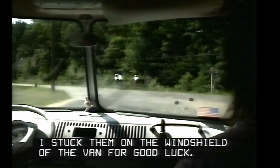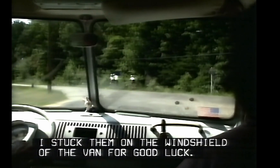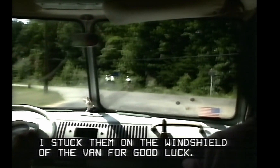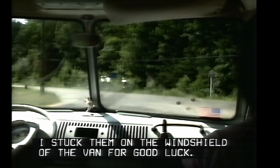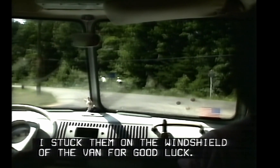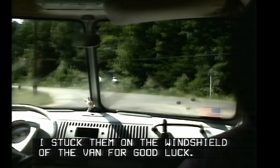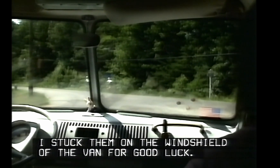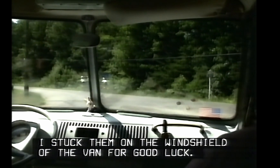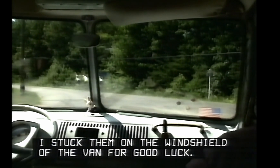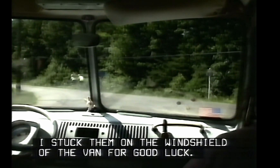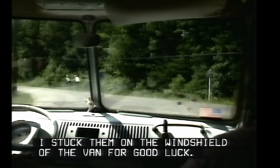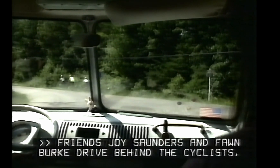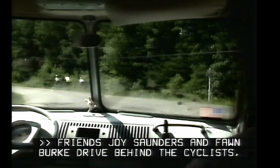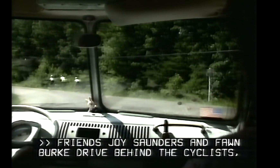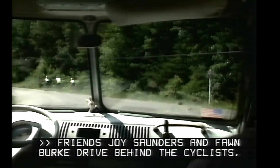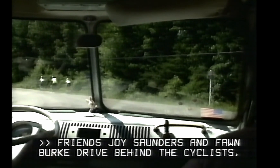about the states they traveled through.